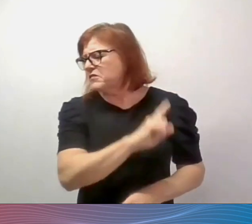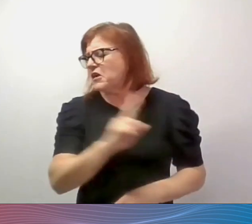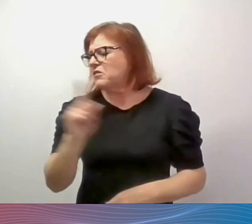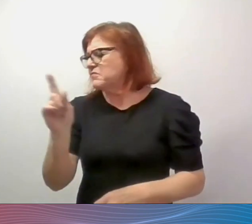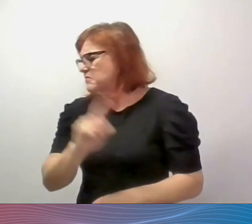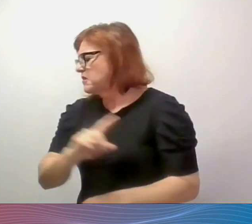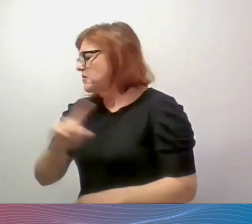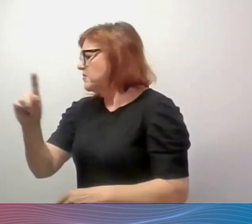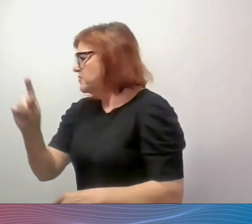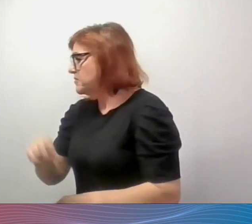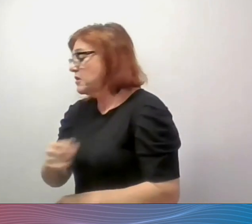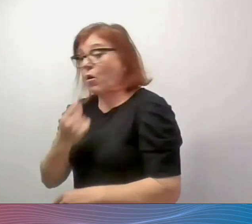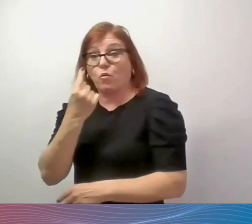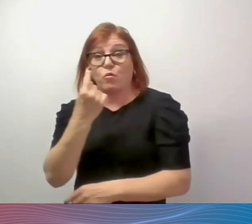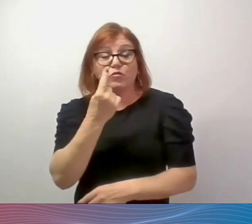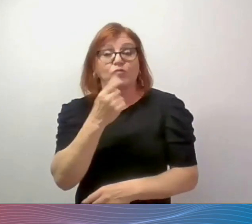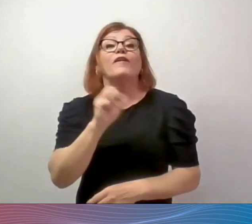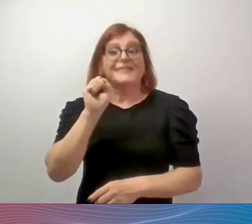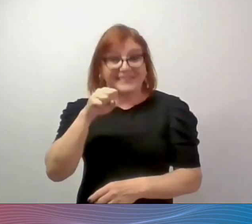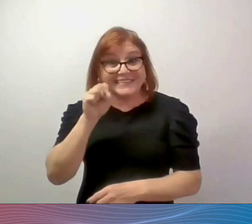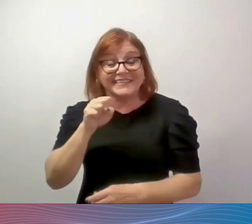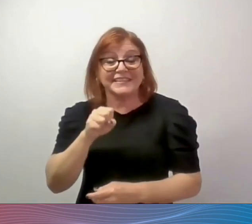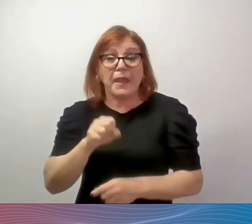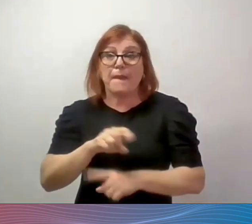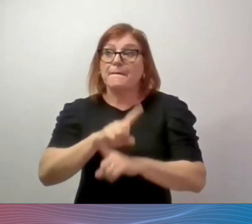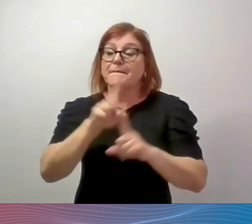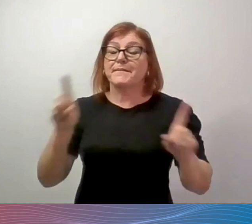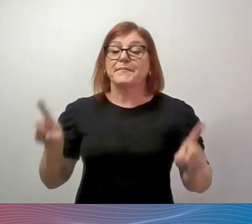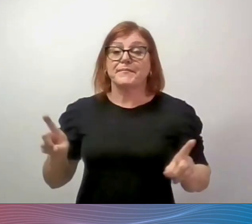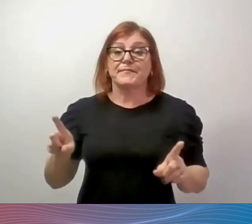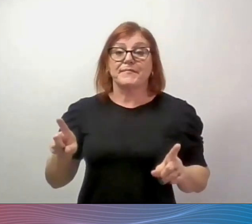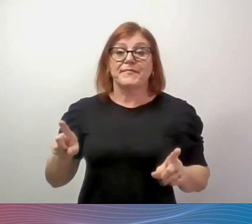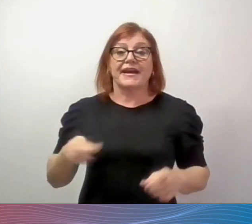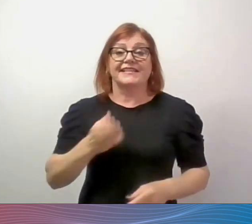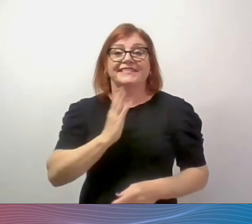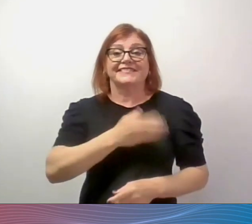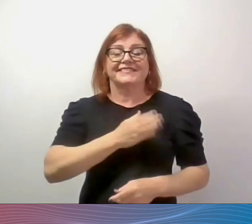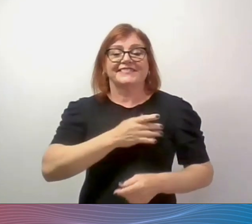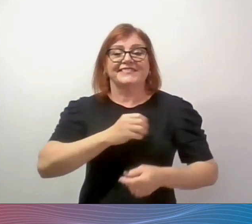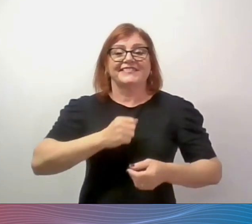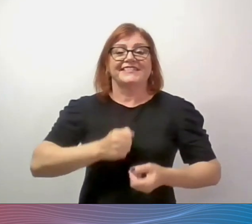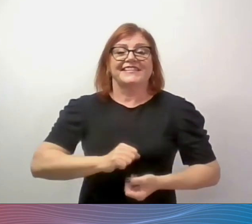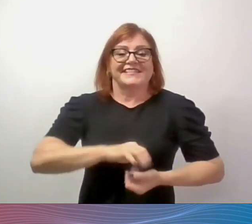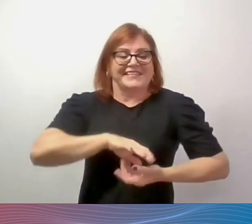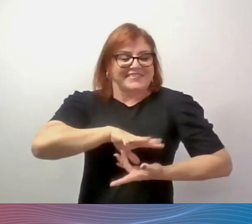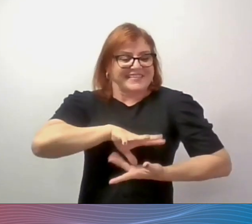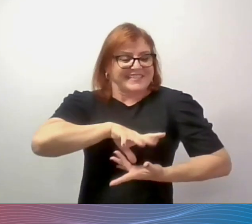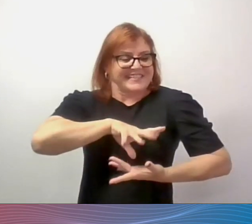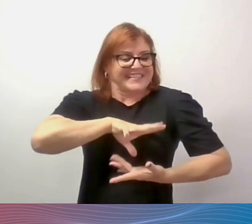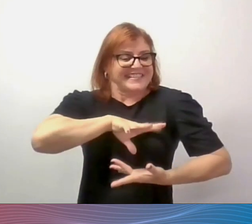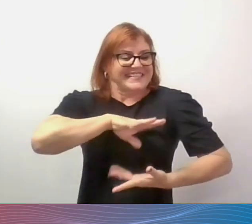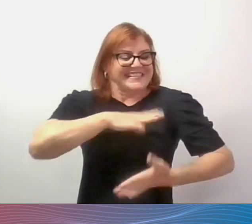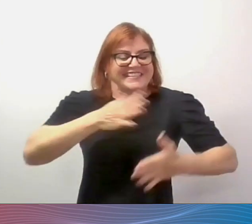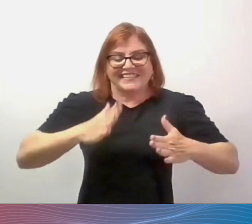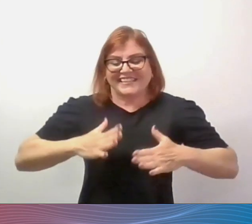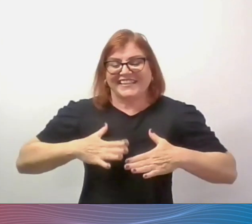one yes. Mas o seu coração está cheio de alegria. But your heart is filled with joy. Você é feliz? You're